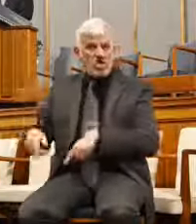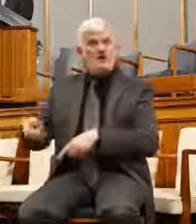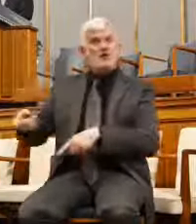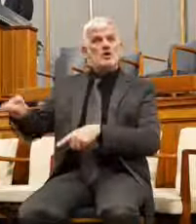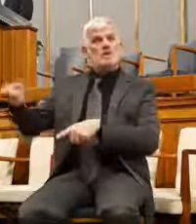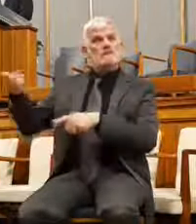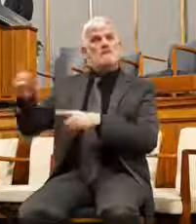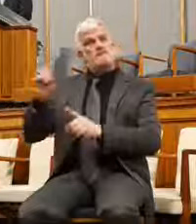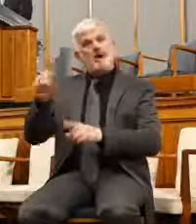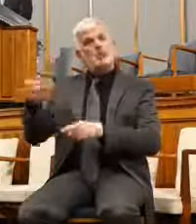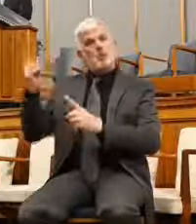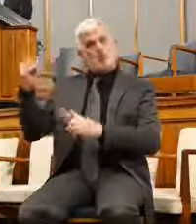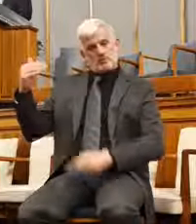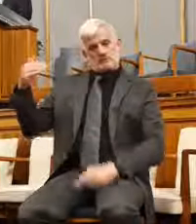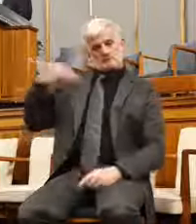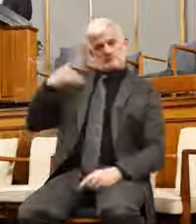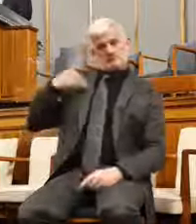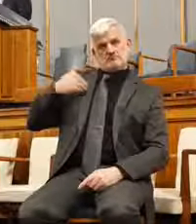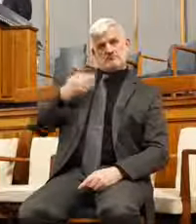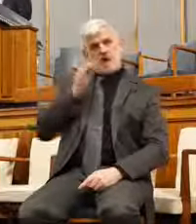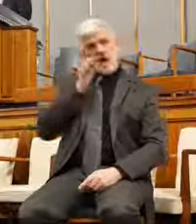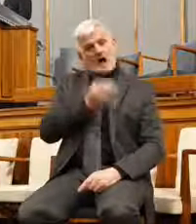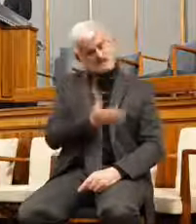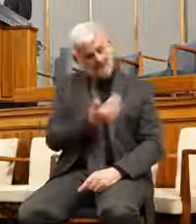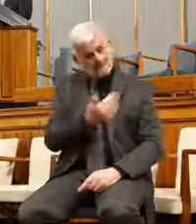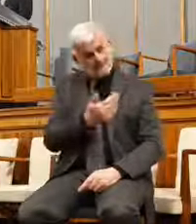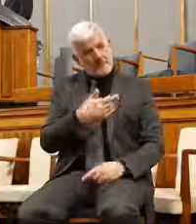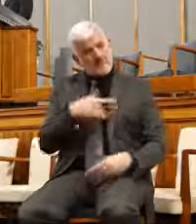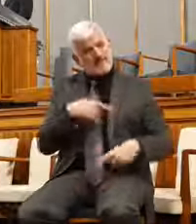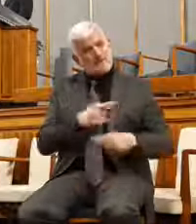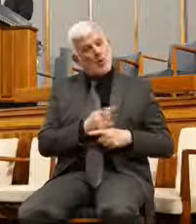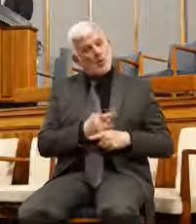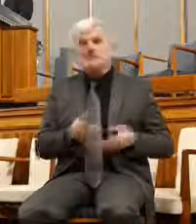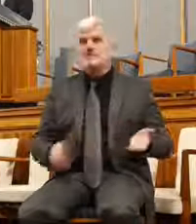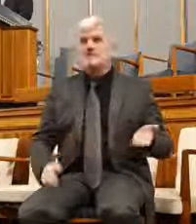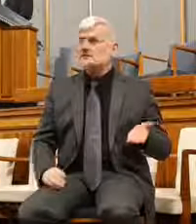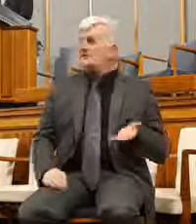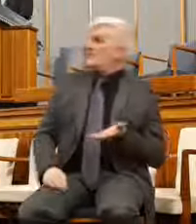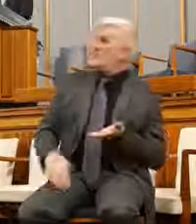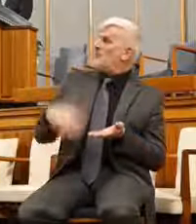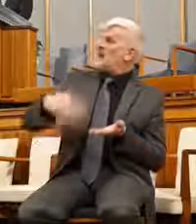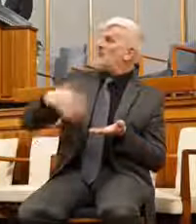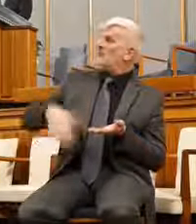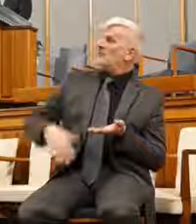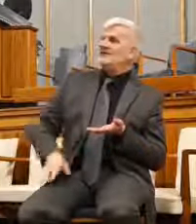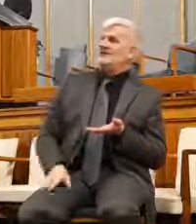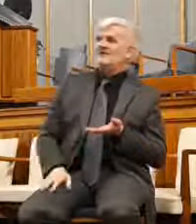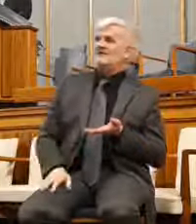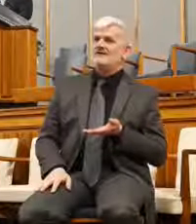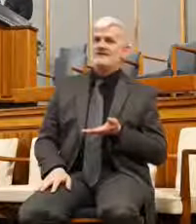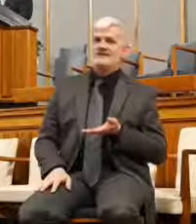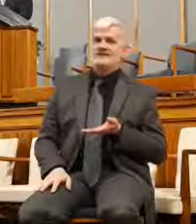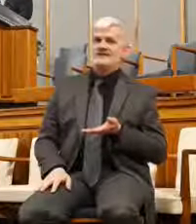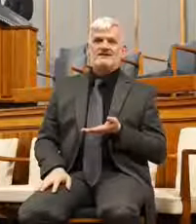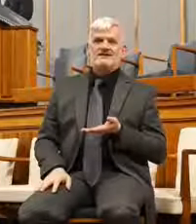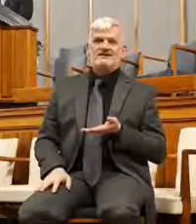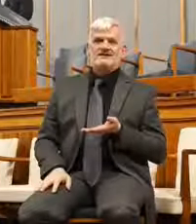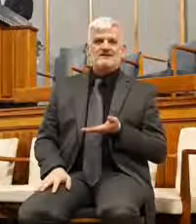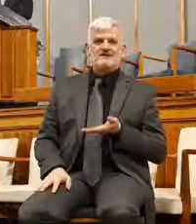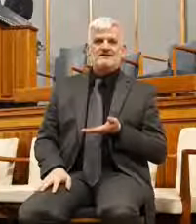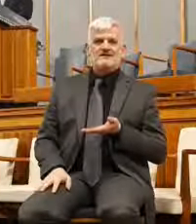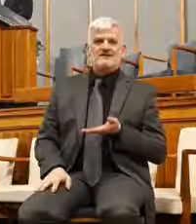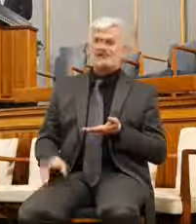now and let us reason together. He's portrayed here in a calling mode,